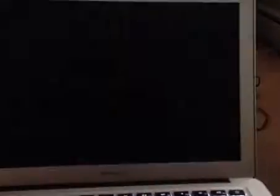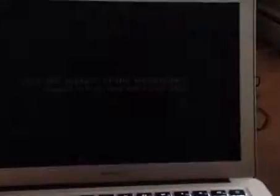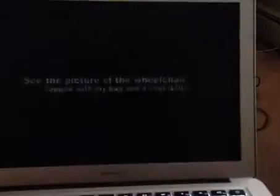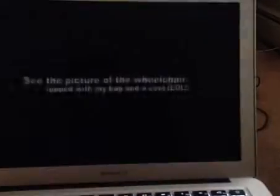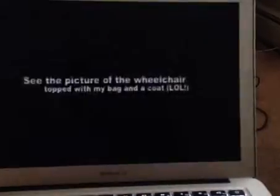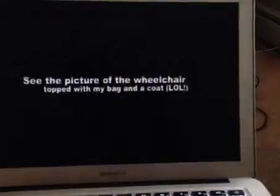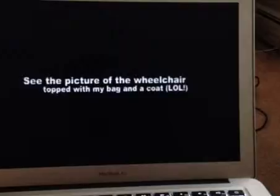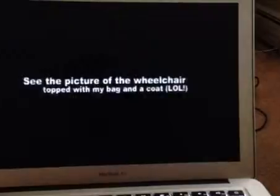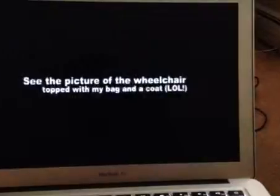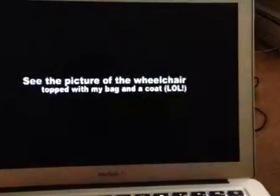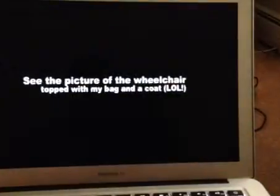he